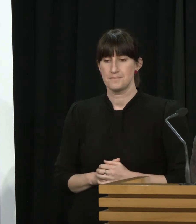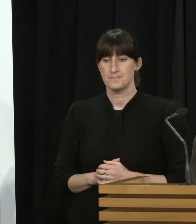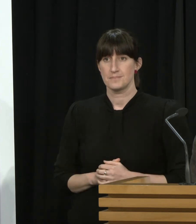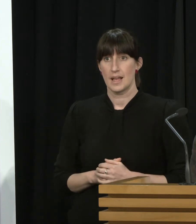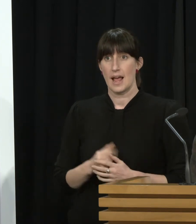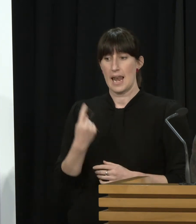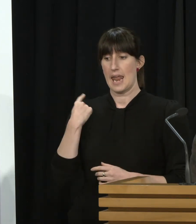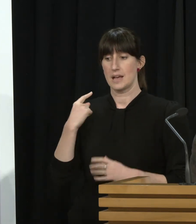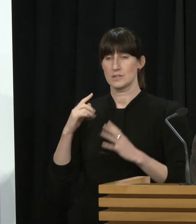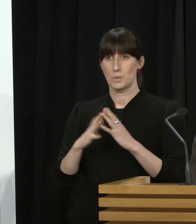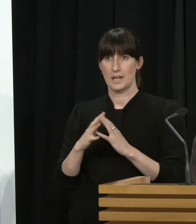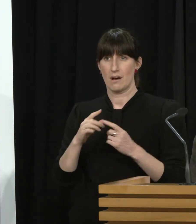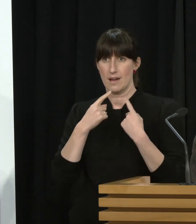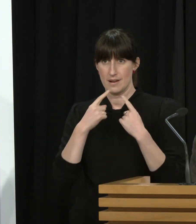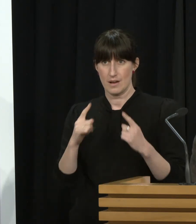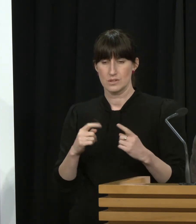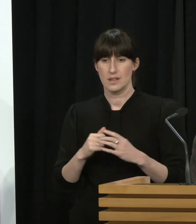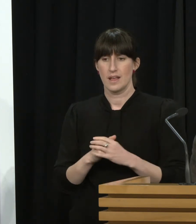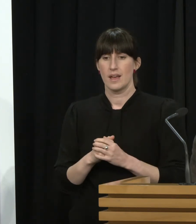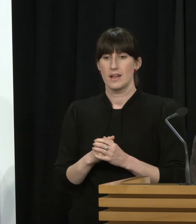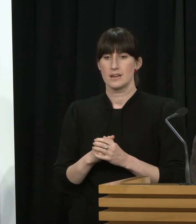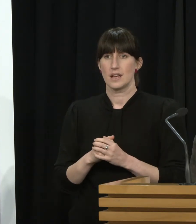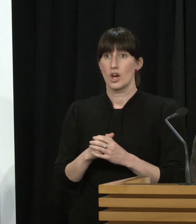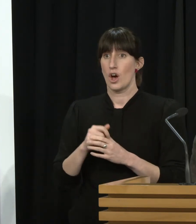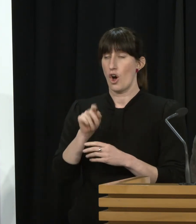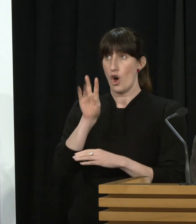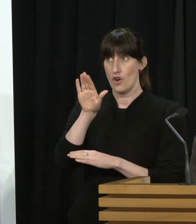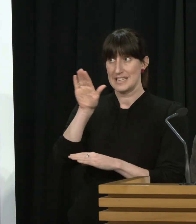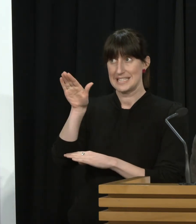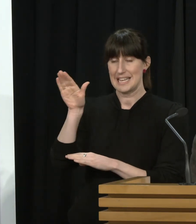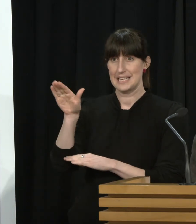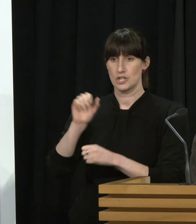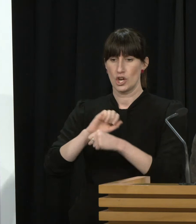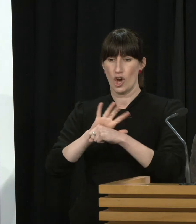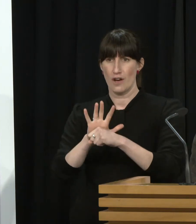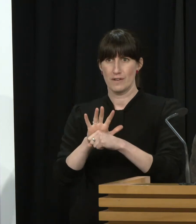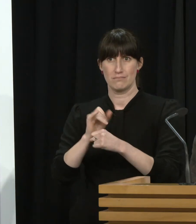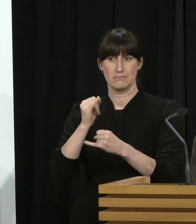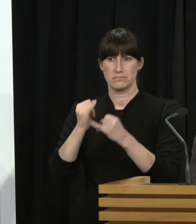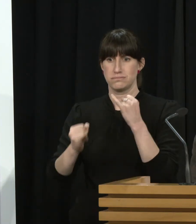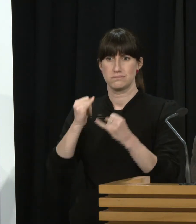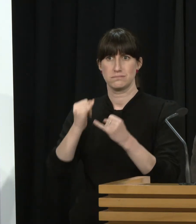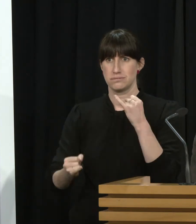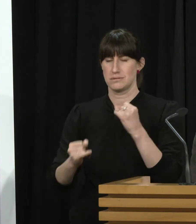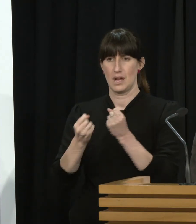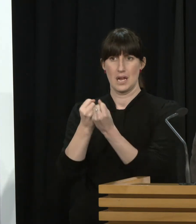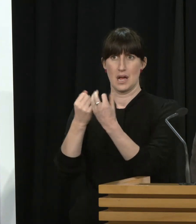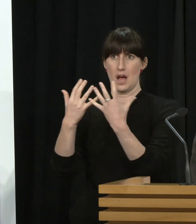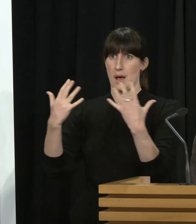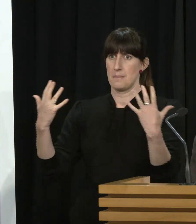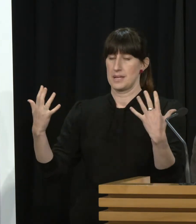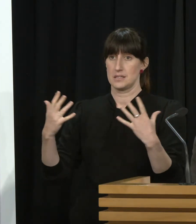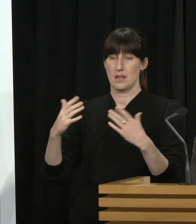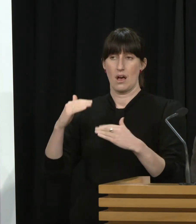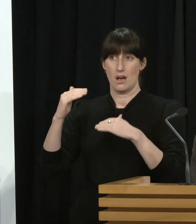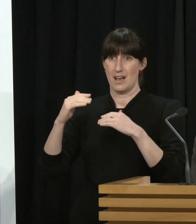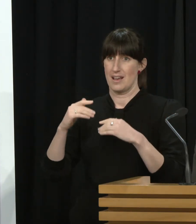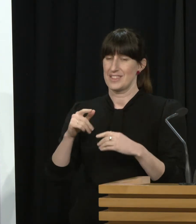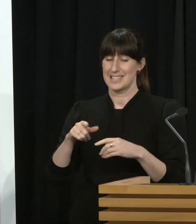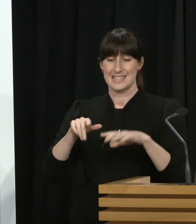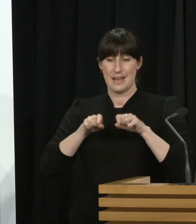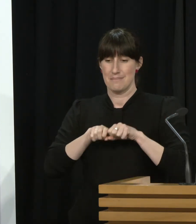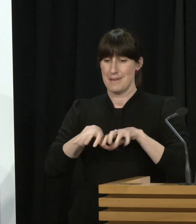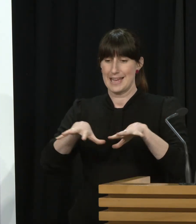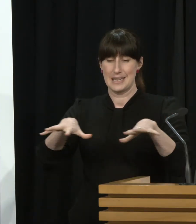seeing escalating COVID-19 numbers in countries all over the world. Far from coming to an end, this